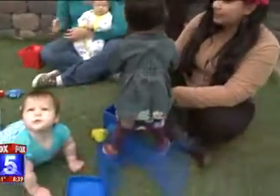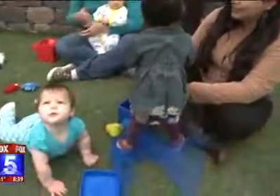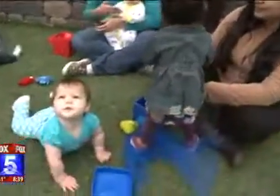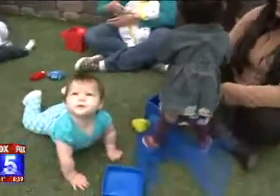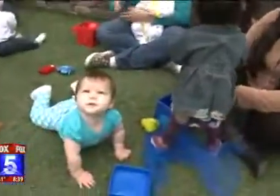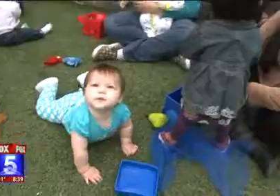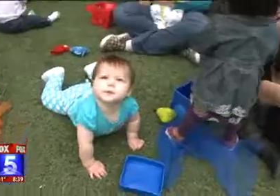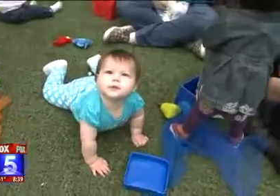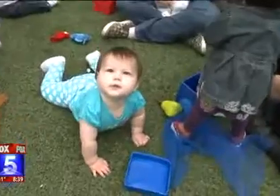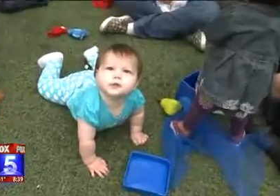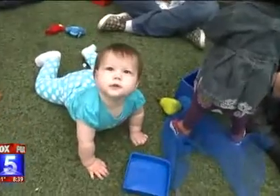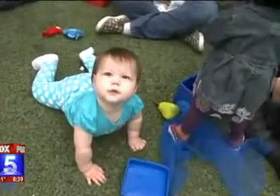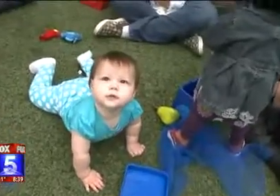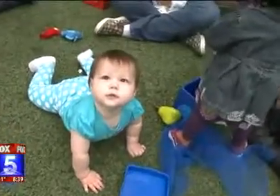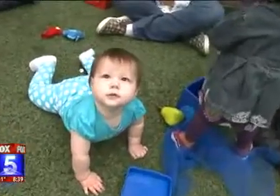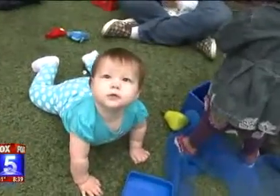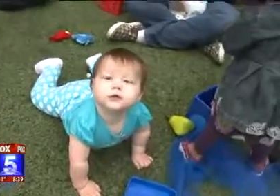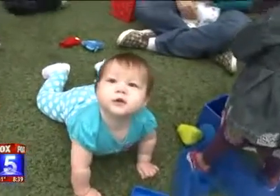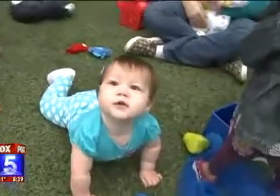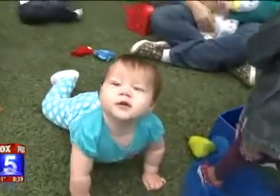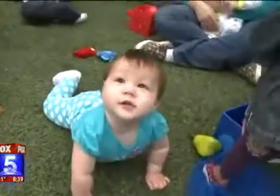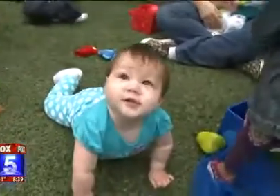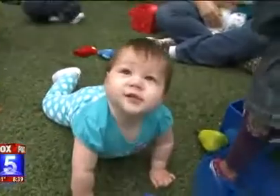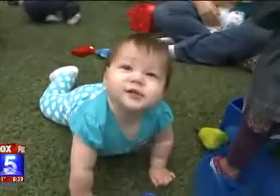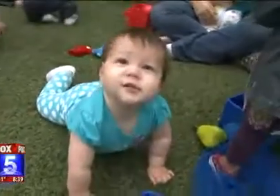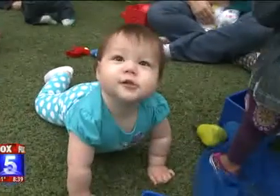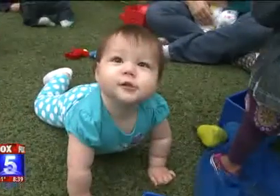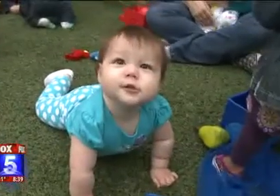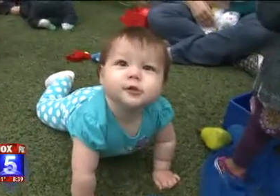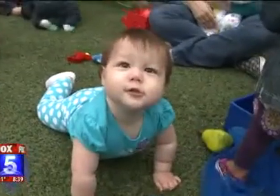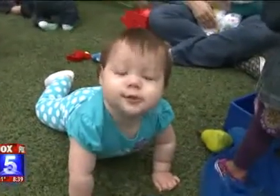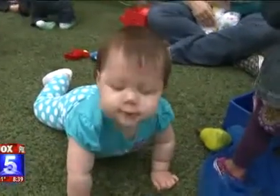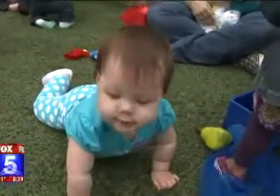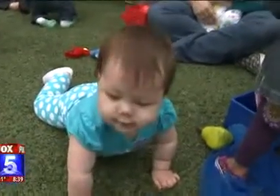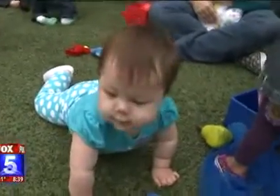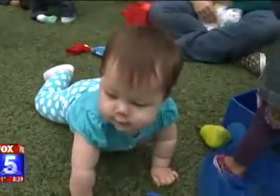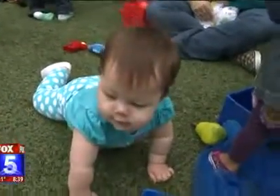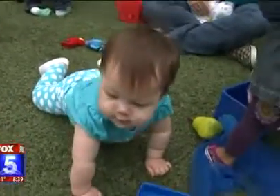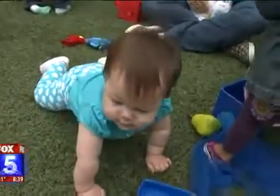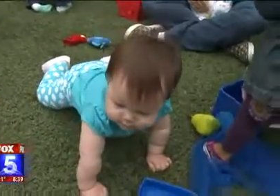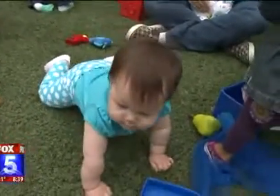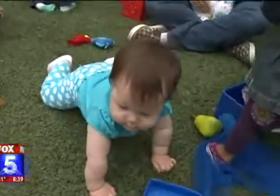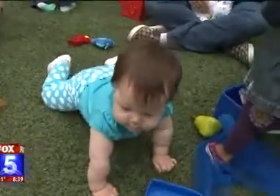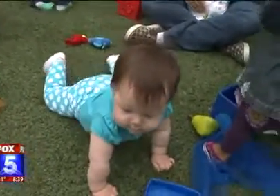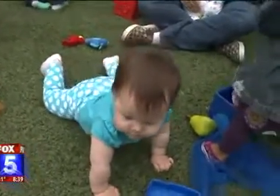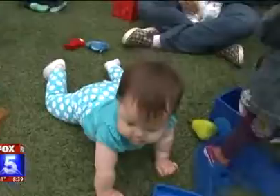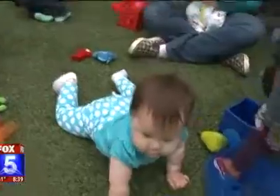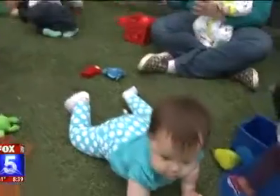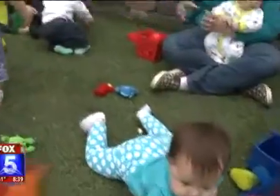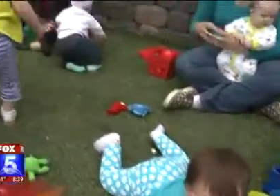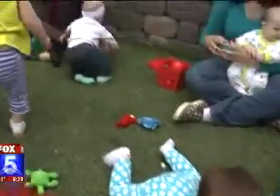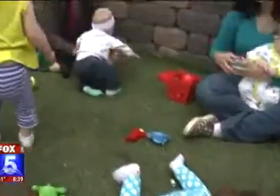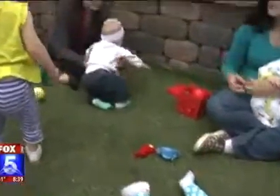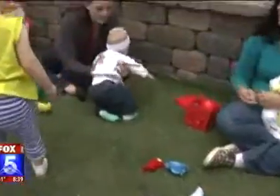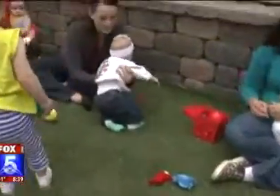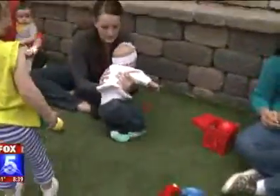the word, they can say yes. this, and then you know that it's music. Right. And you want to sign it in the context of the situation when you have music